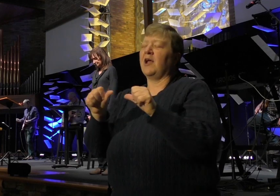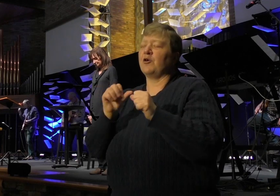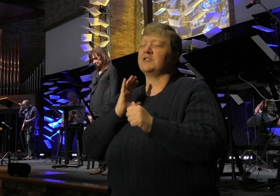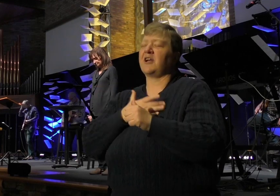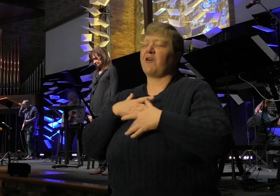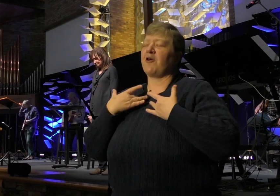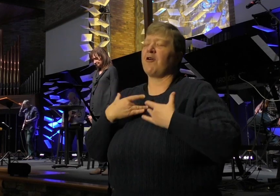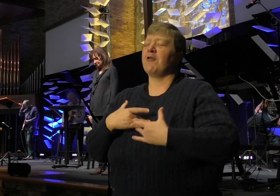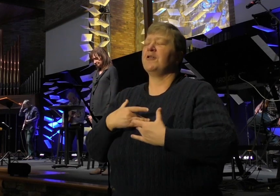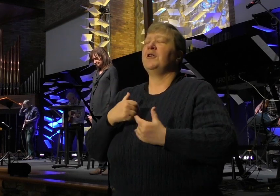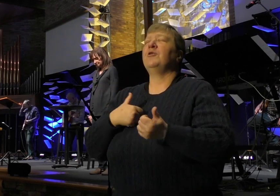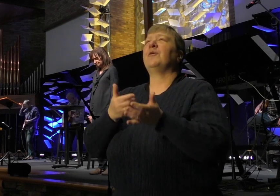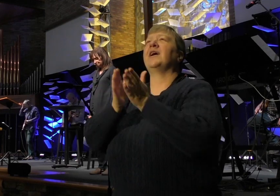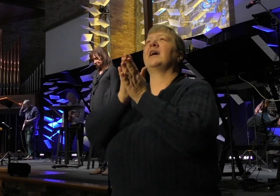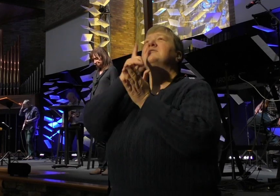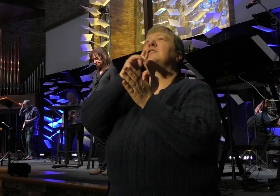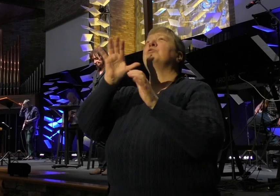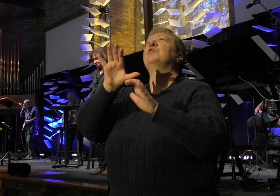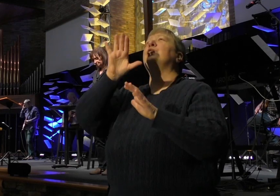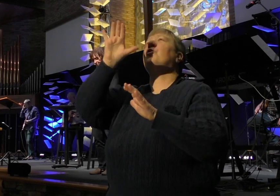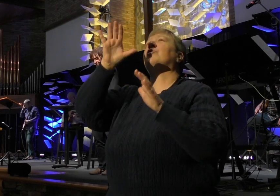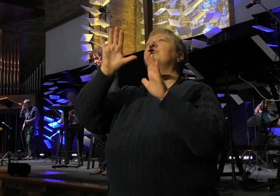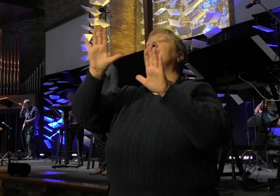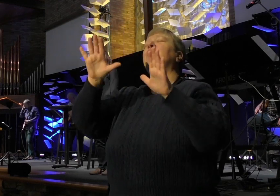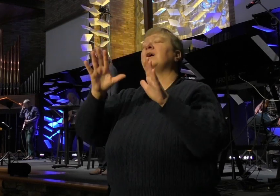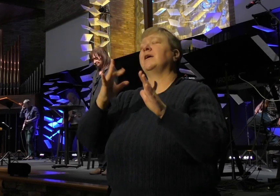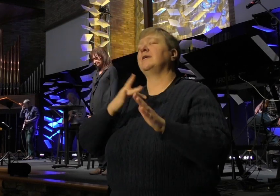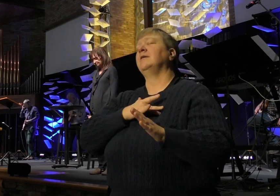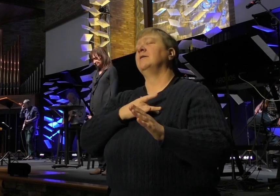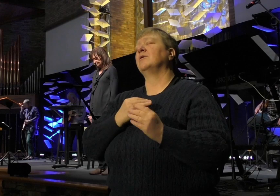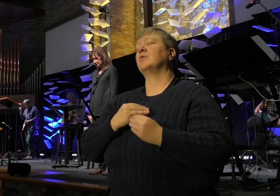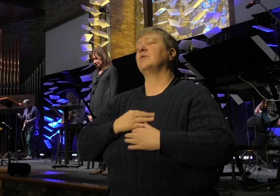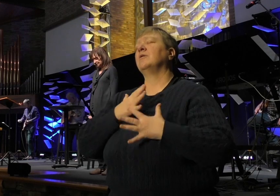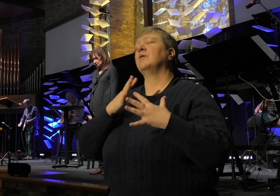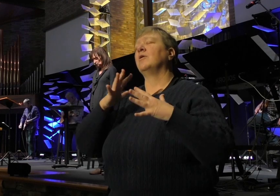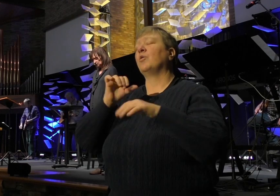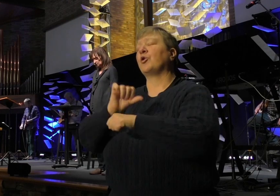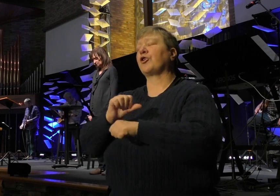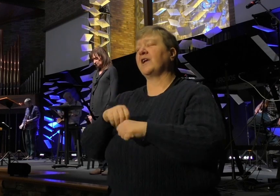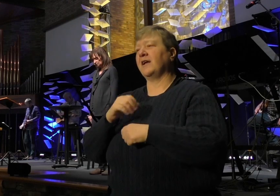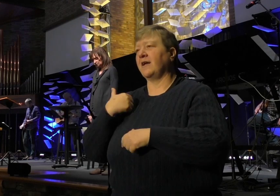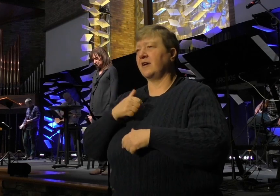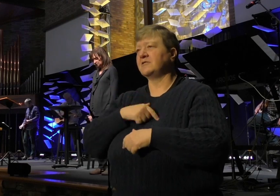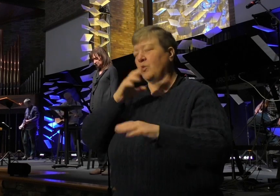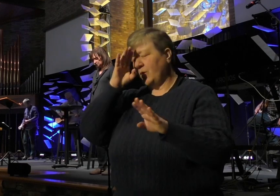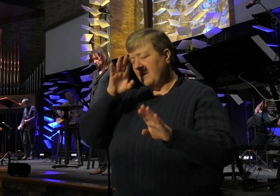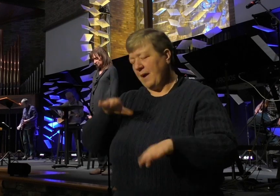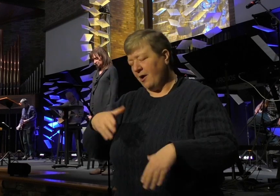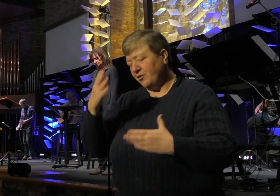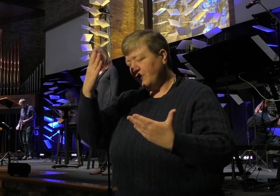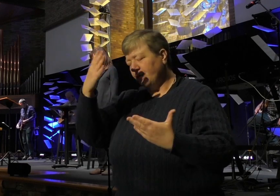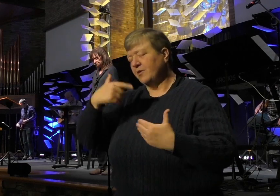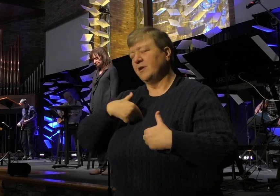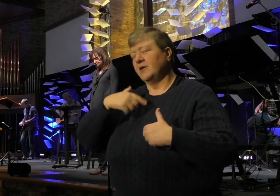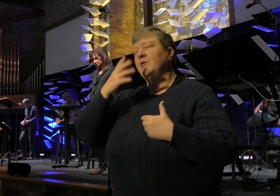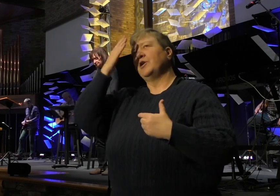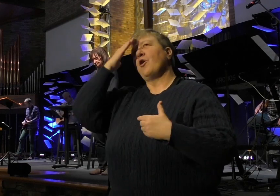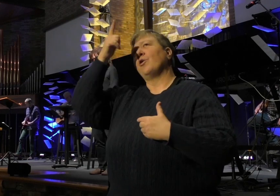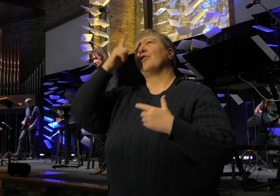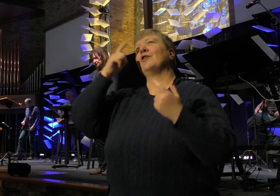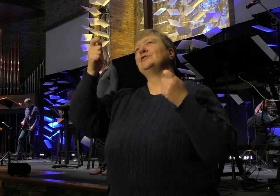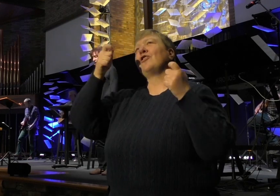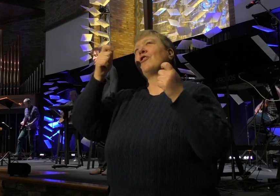just ask that you would do your great work in us. We bow to you, and we know that you are in charge. In Jesus' name we